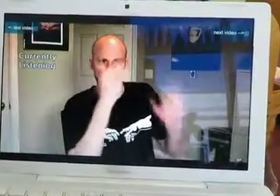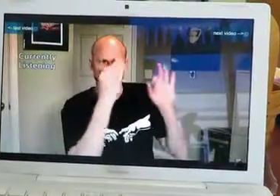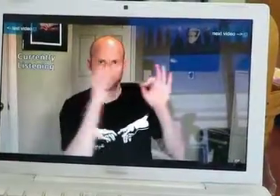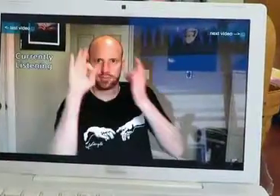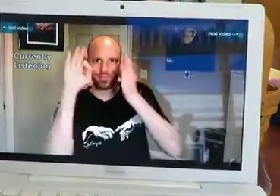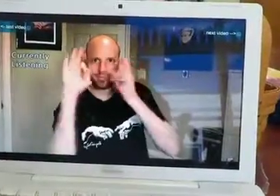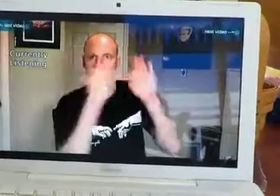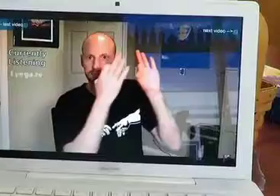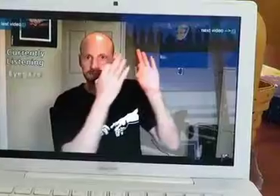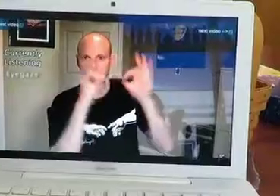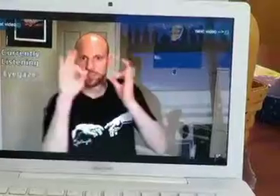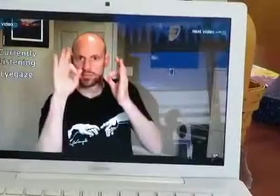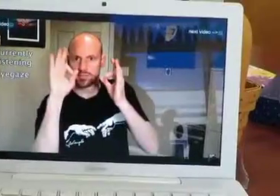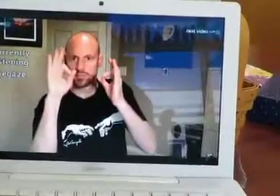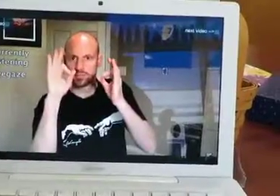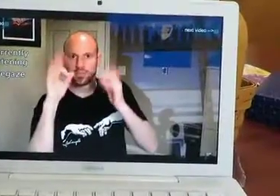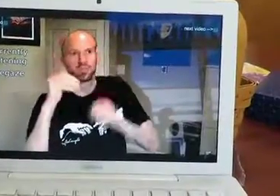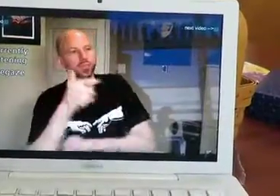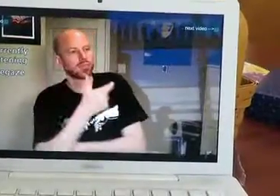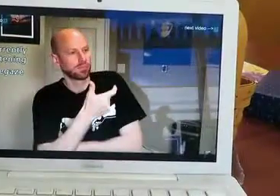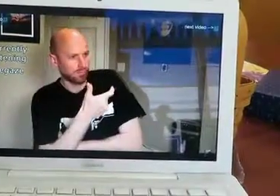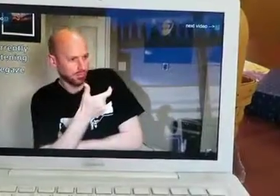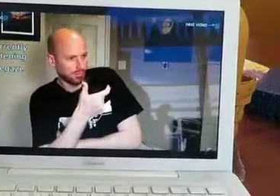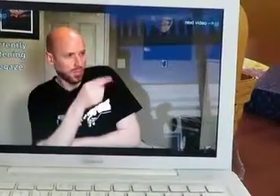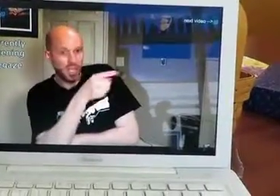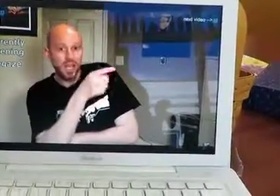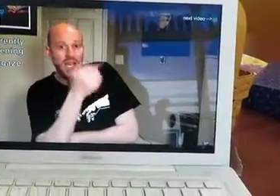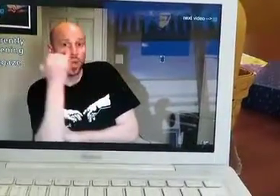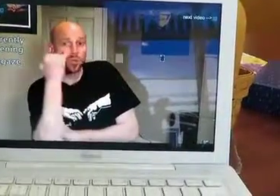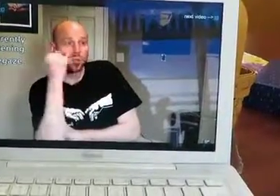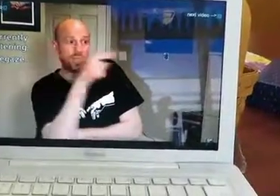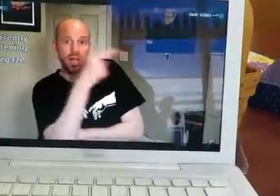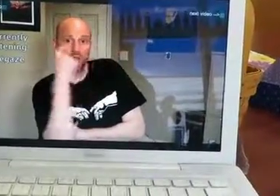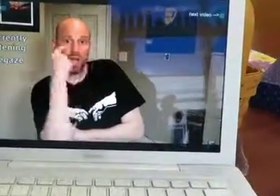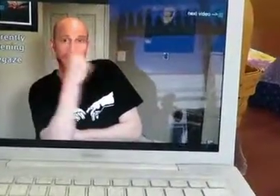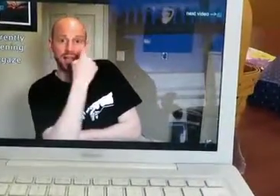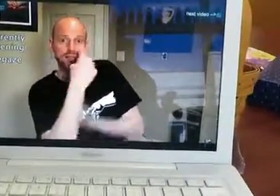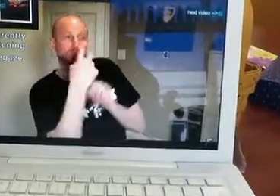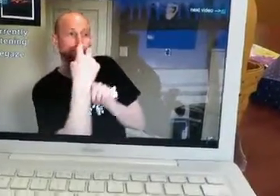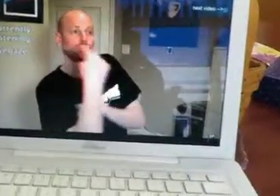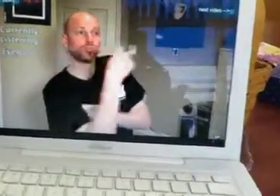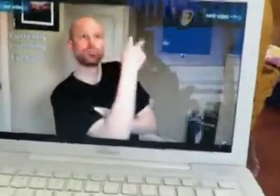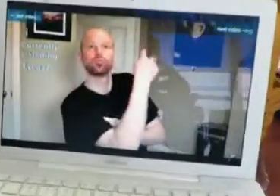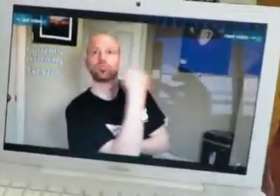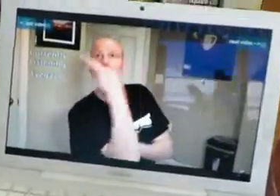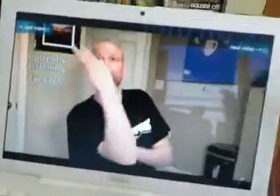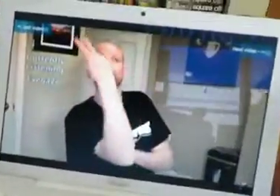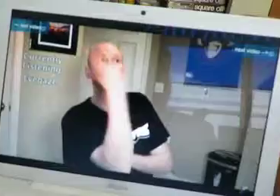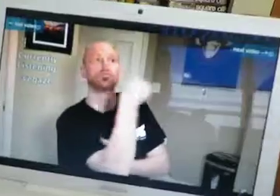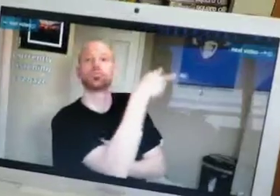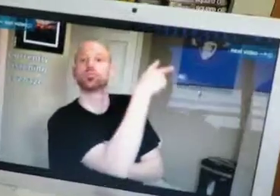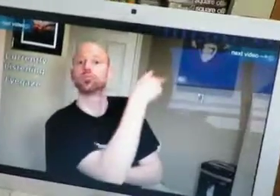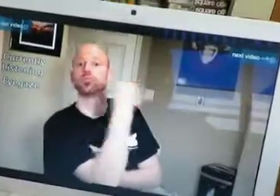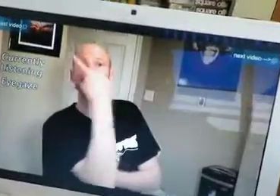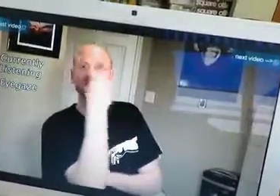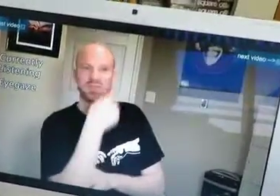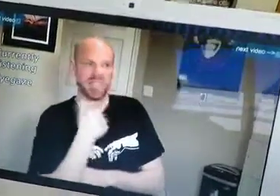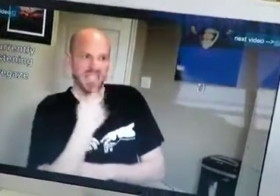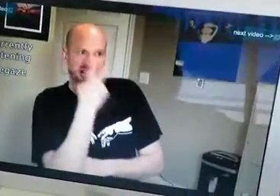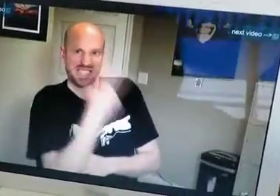And how do they know that they have the prosody? Through their eye gaze as they're looking at them. And they're connecting. They're not